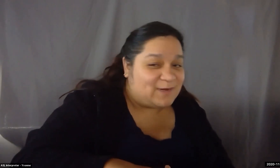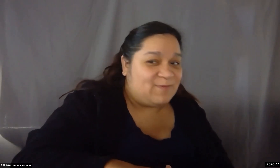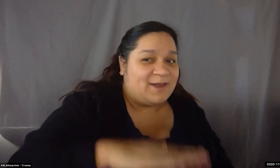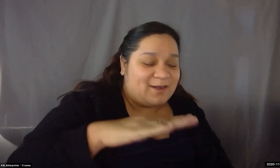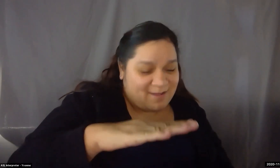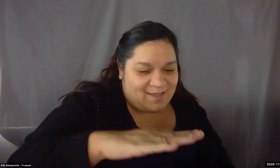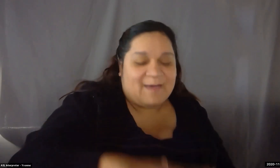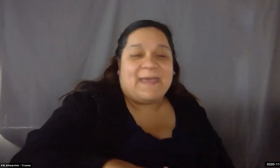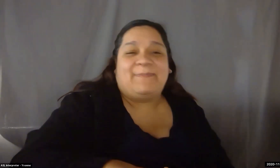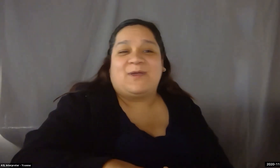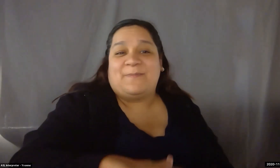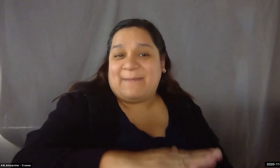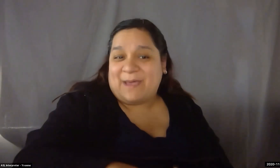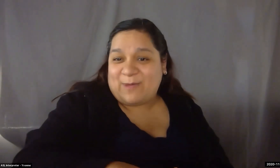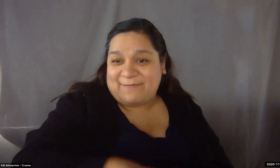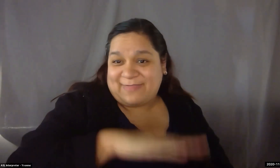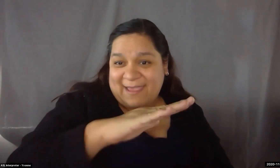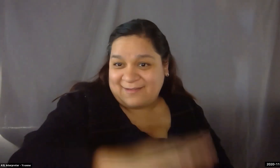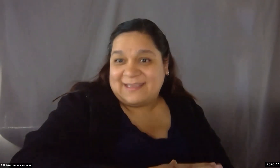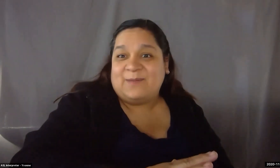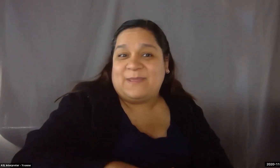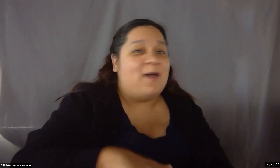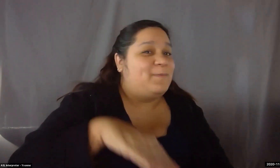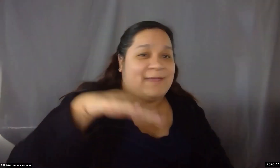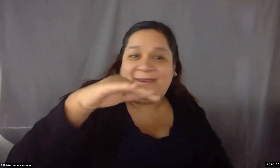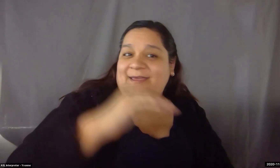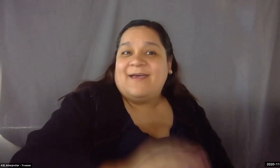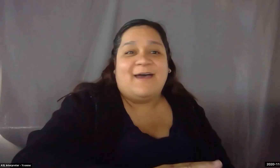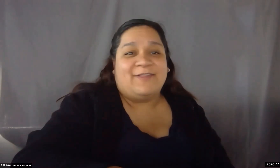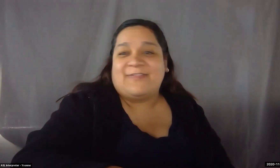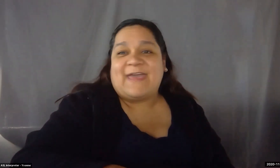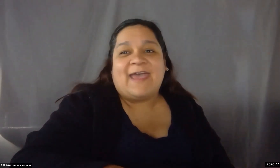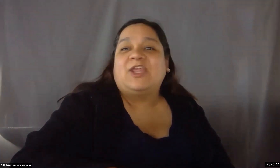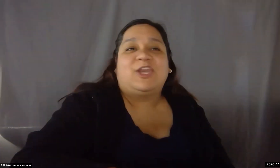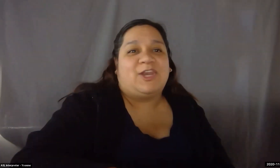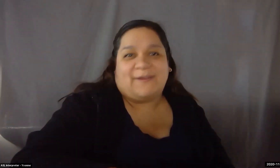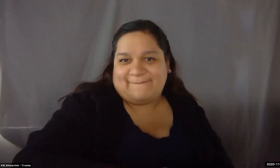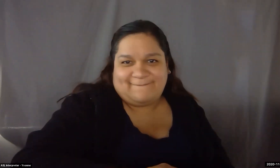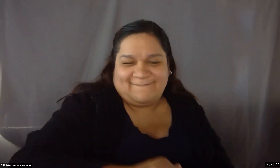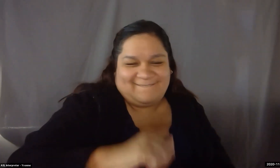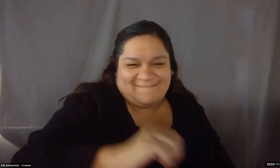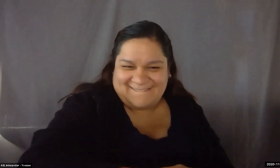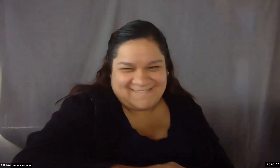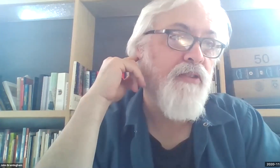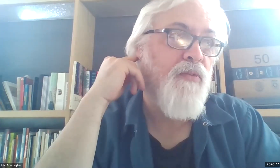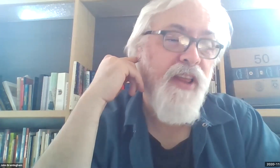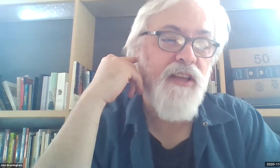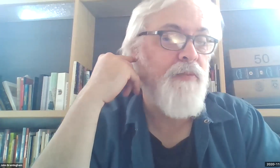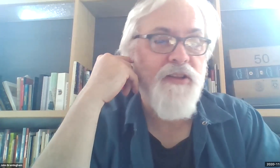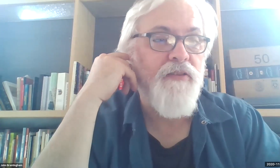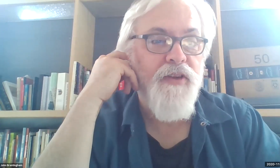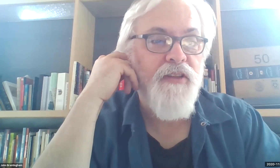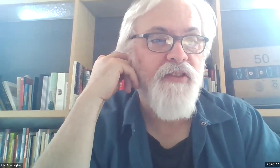in that has running water, I'm happy to go pay my way for that to help you out. But other than that, no." Well, there is, but it's